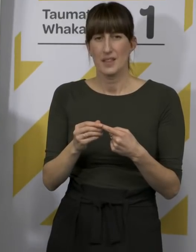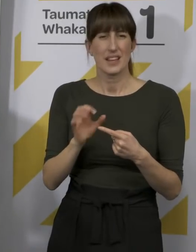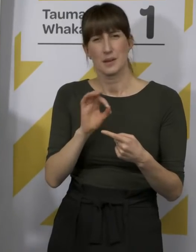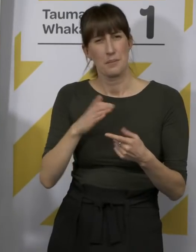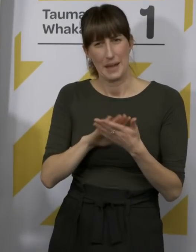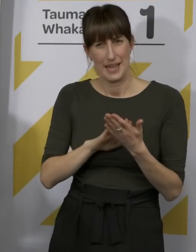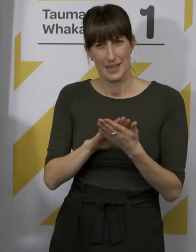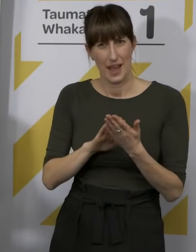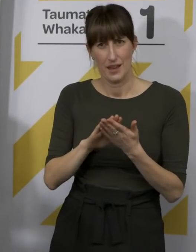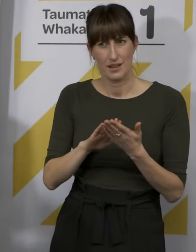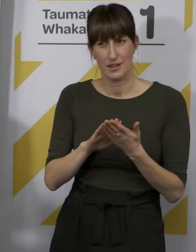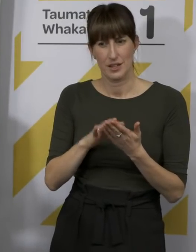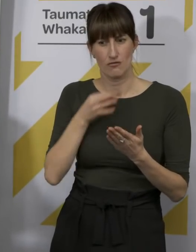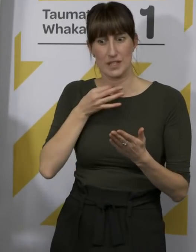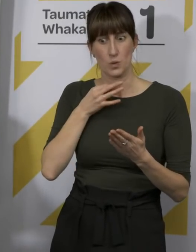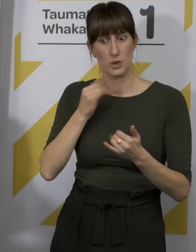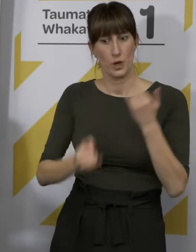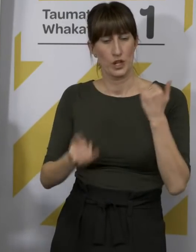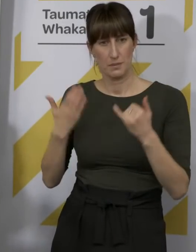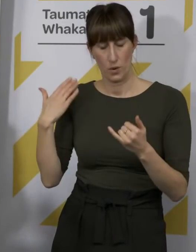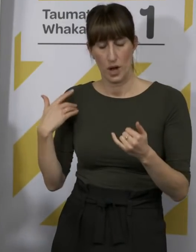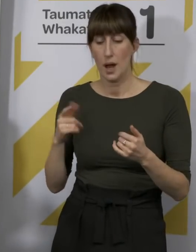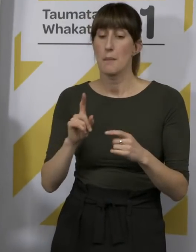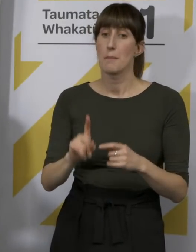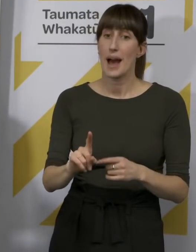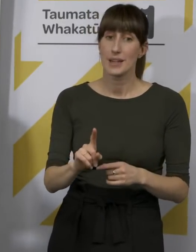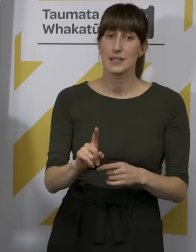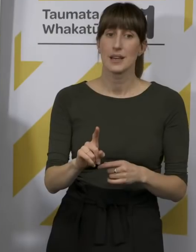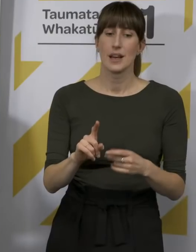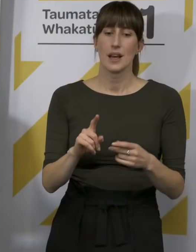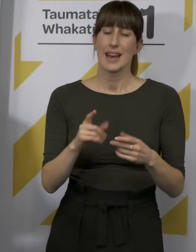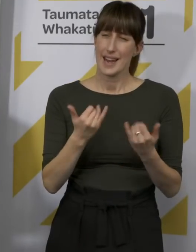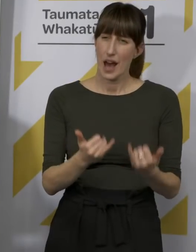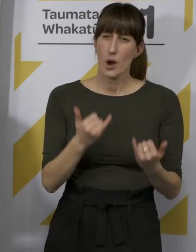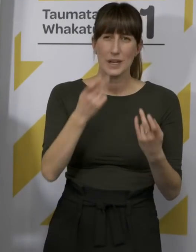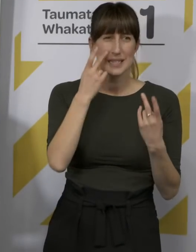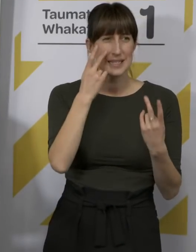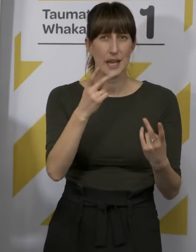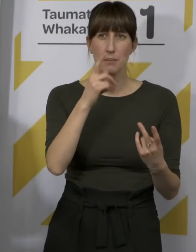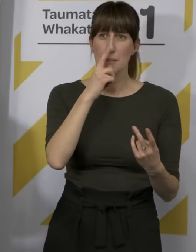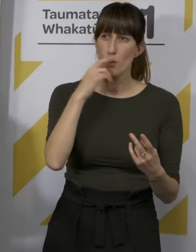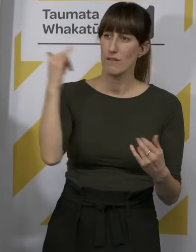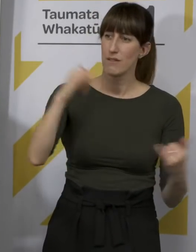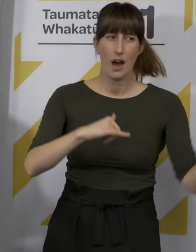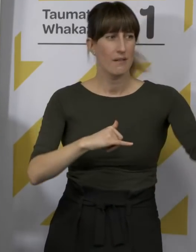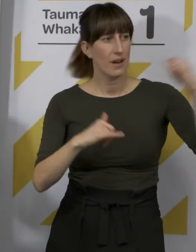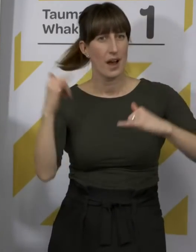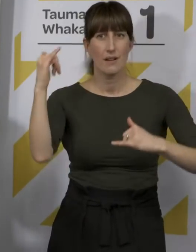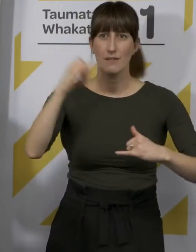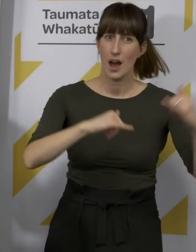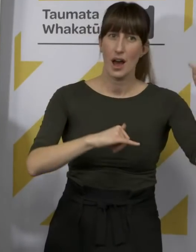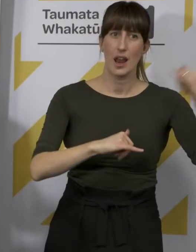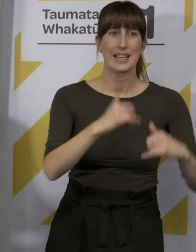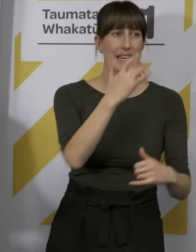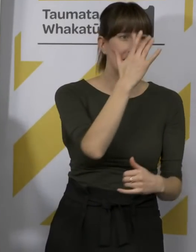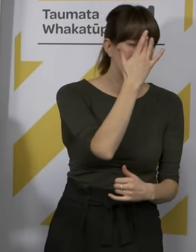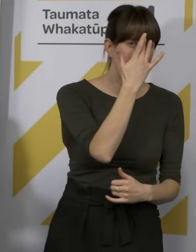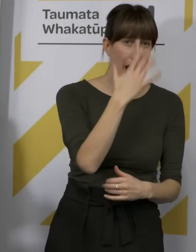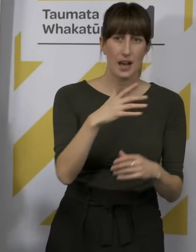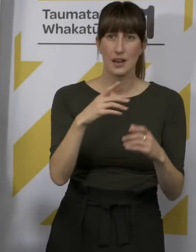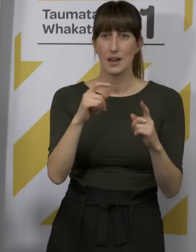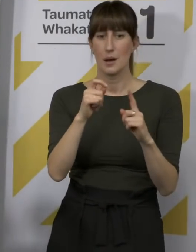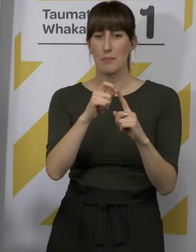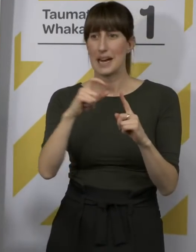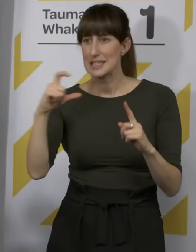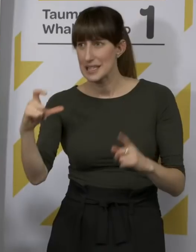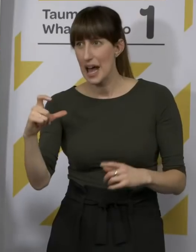is accelerating overseas, and we have got people coming back from countries like India and Pakistan, and we've seen the UK and